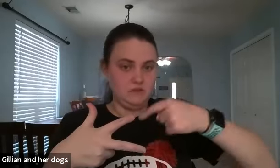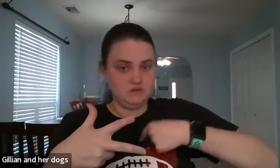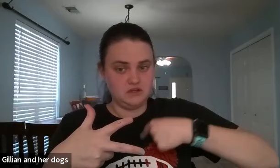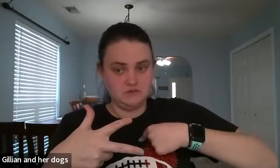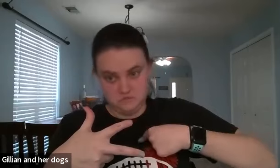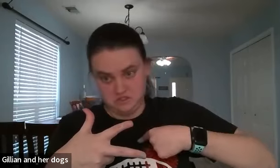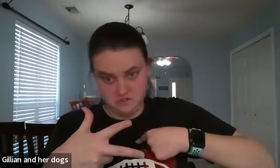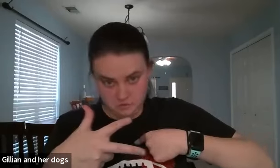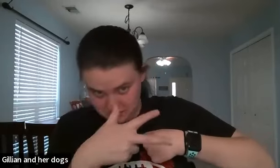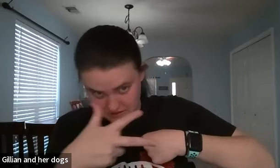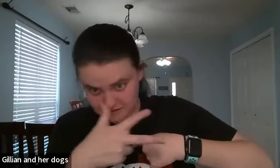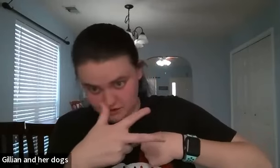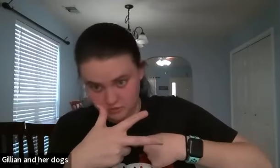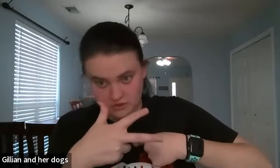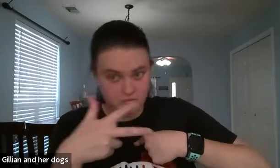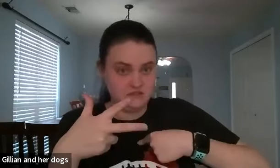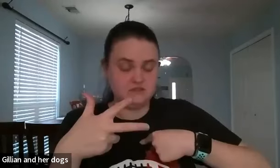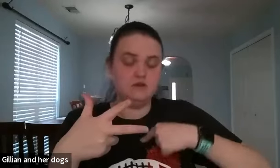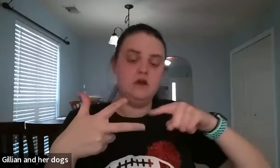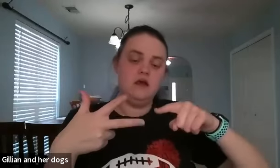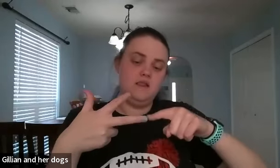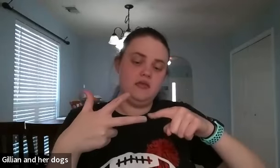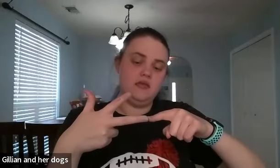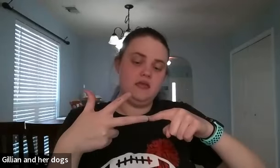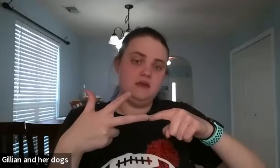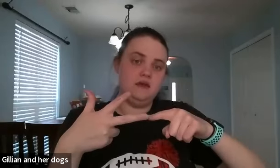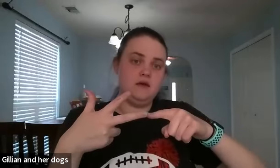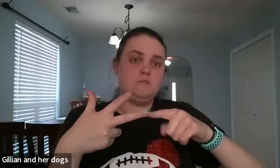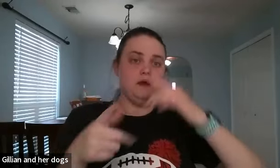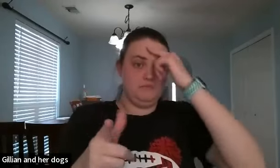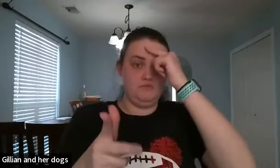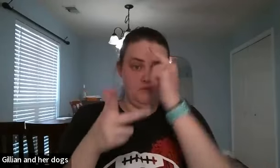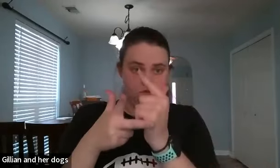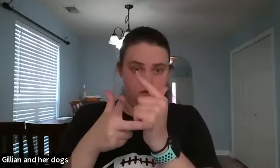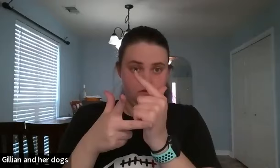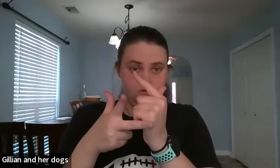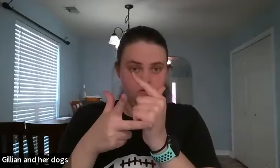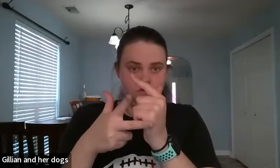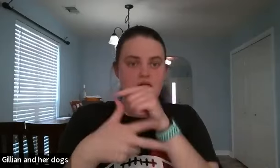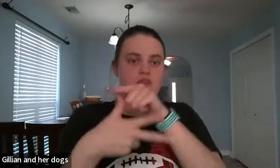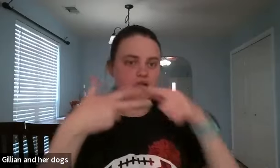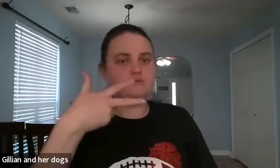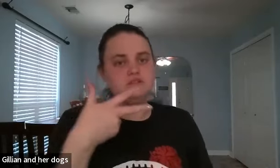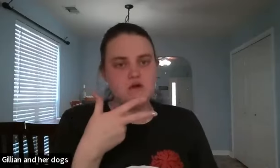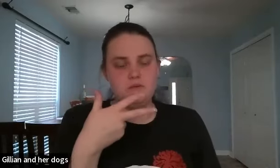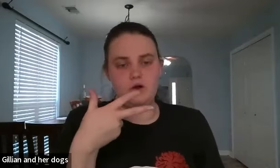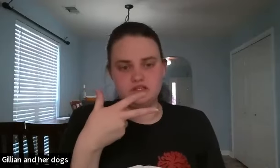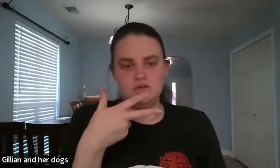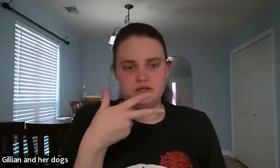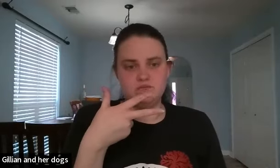middle child, I'm just assuming because I see little brother, big sister, and then my brother. And that will tell them also the placement